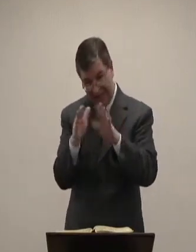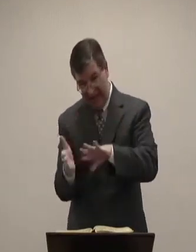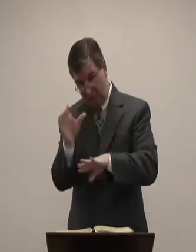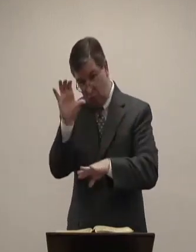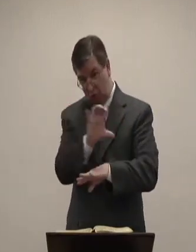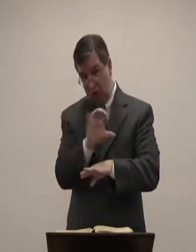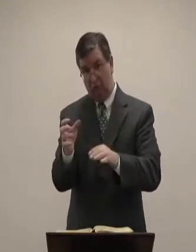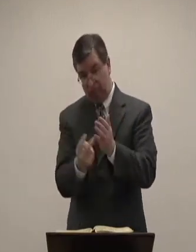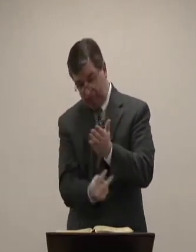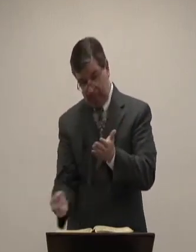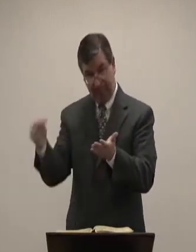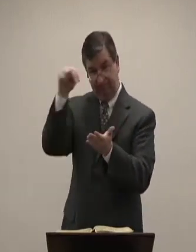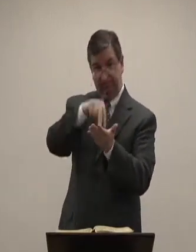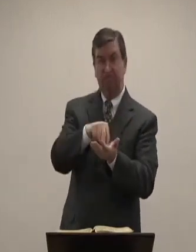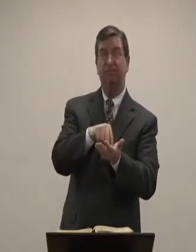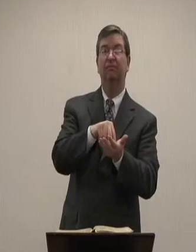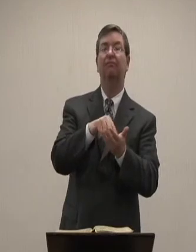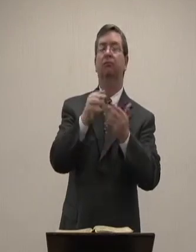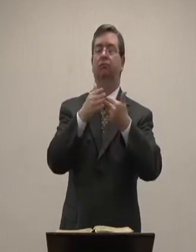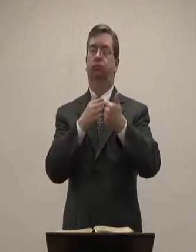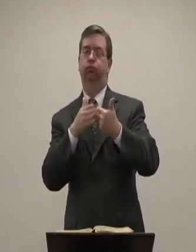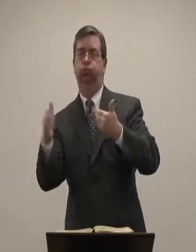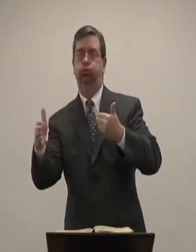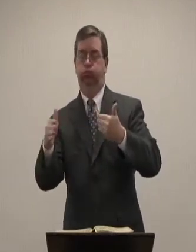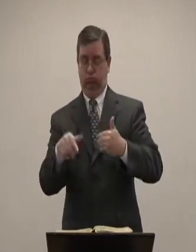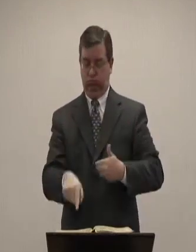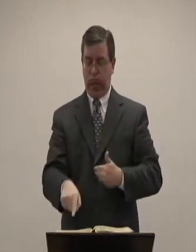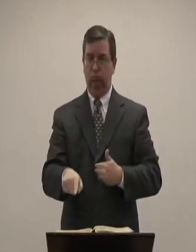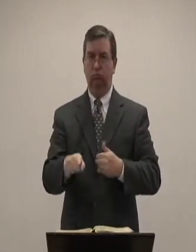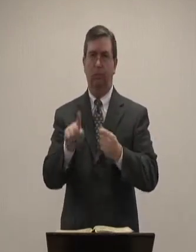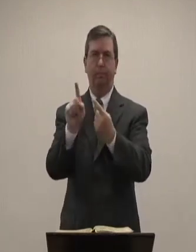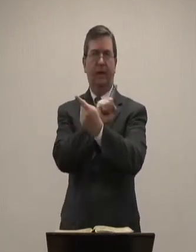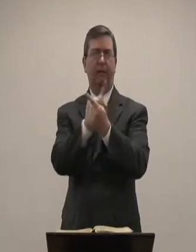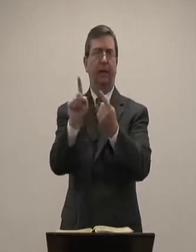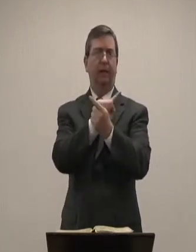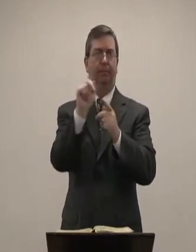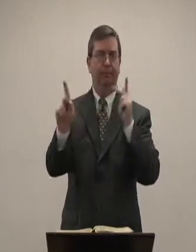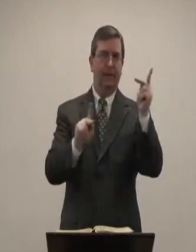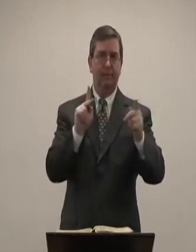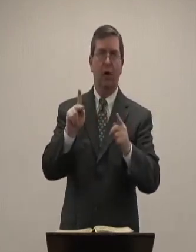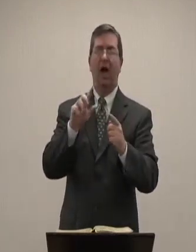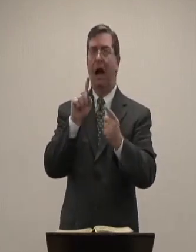the resurrection, after Jesus died on the cross, was buried, and resurrected.